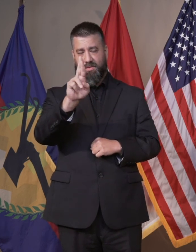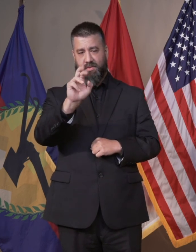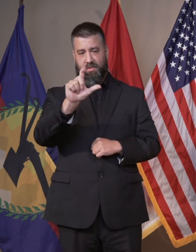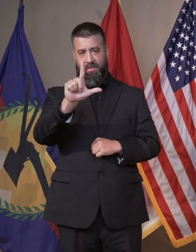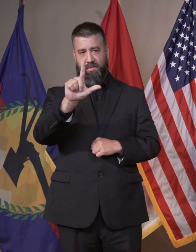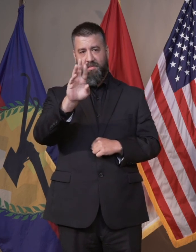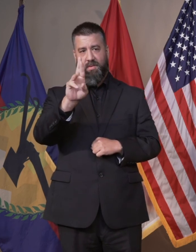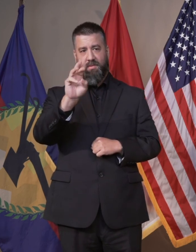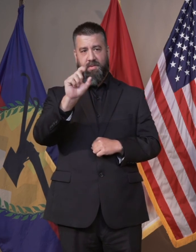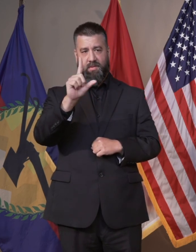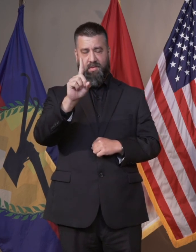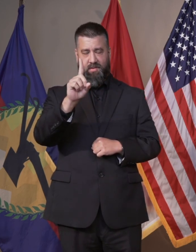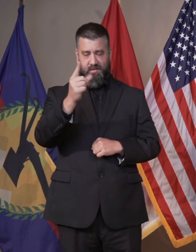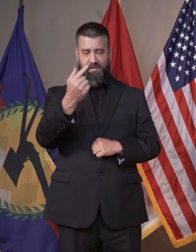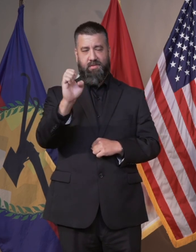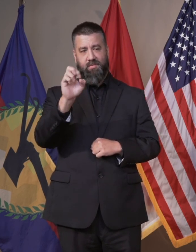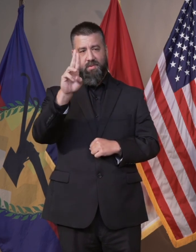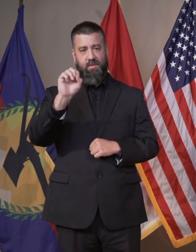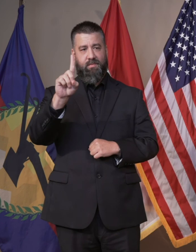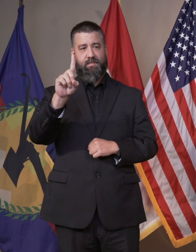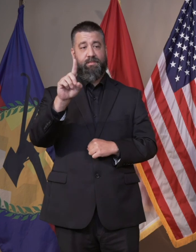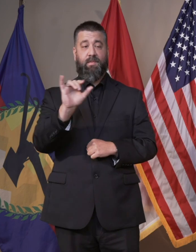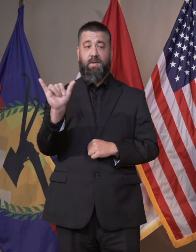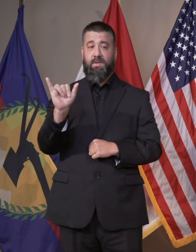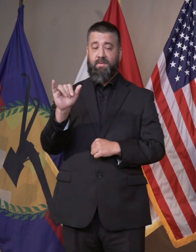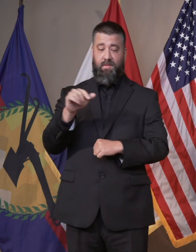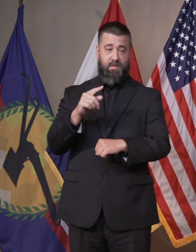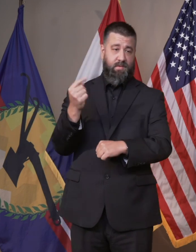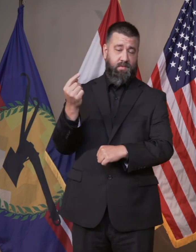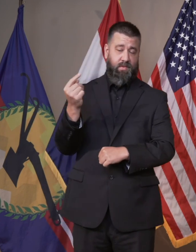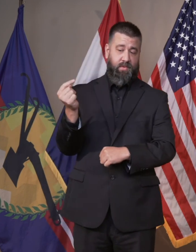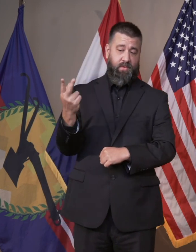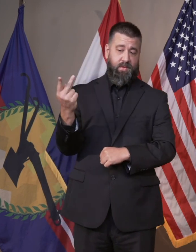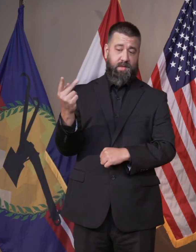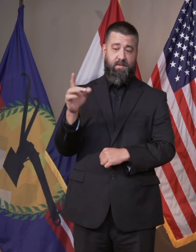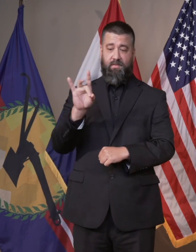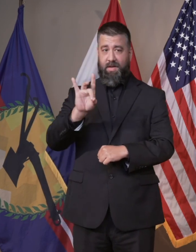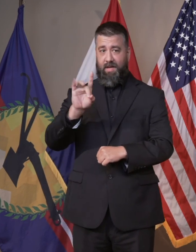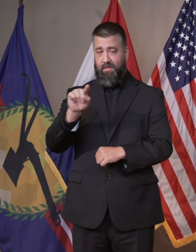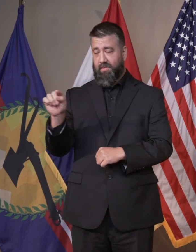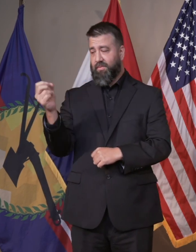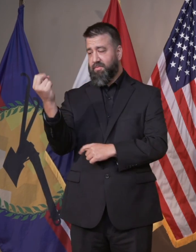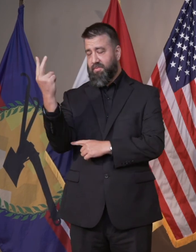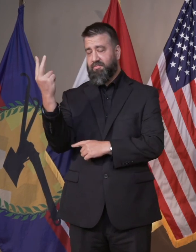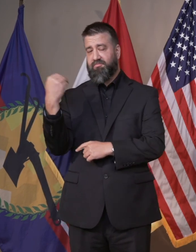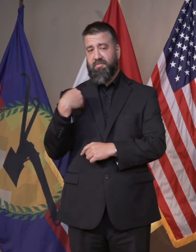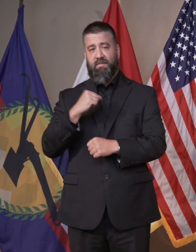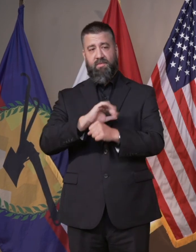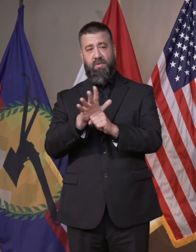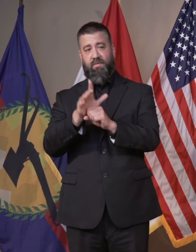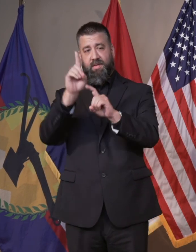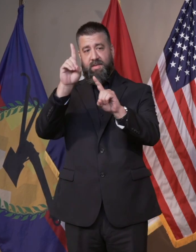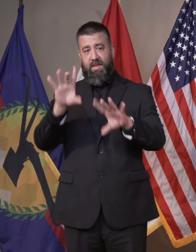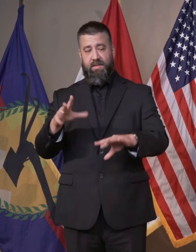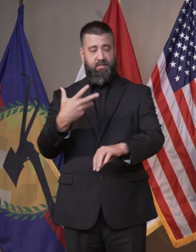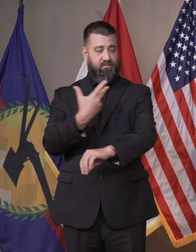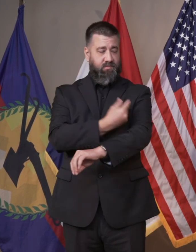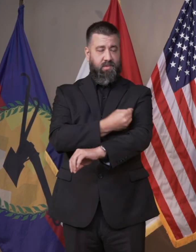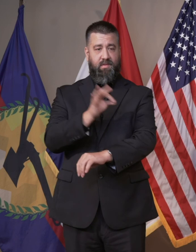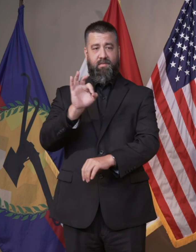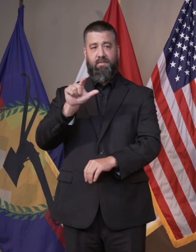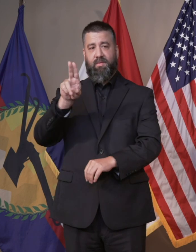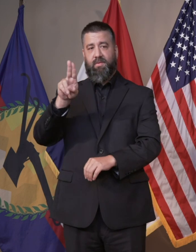a.m. to noon, we'll have drive-through flu shots and COVID testing available at the Jamestown Bluff Library